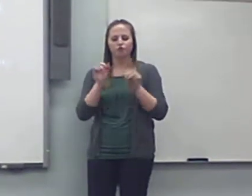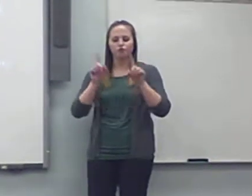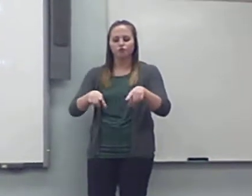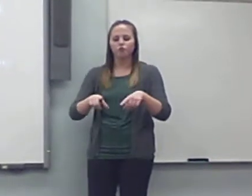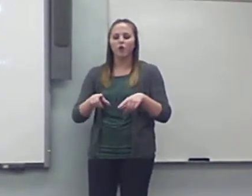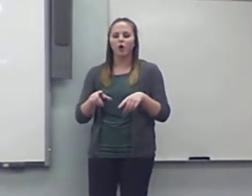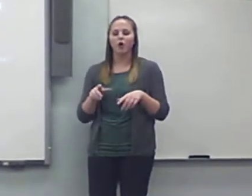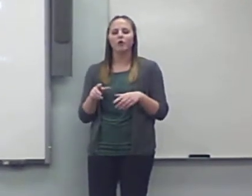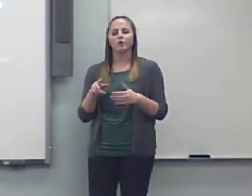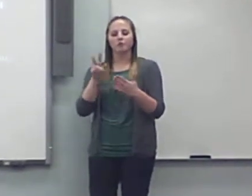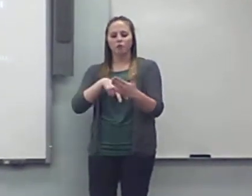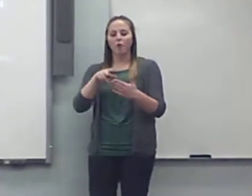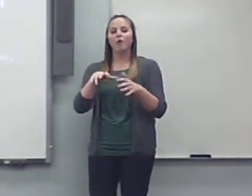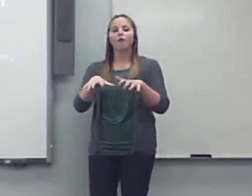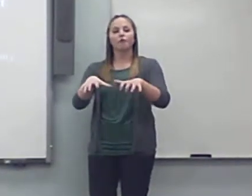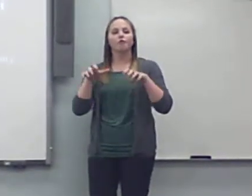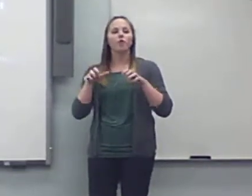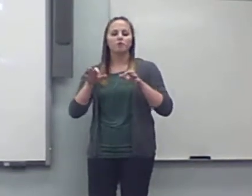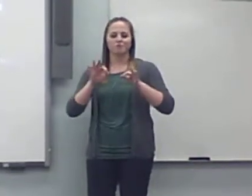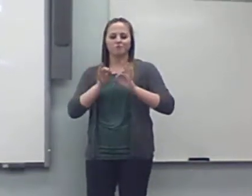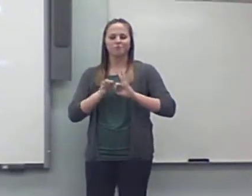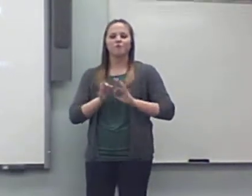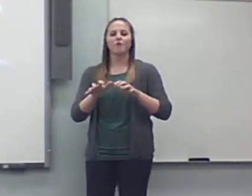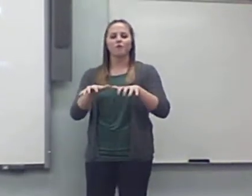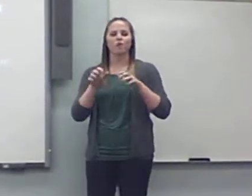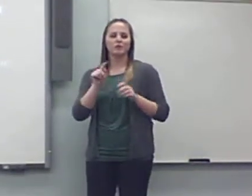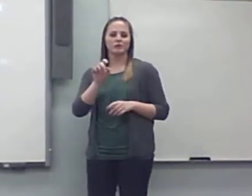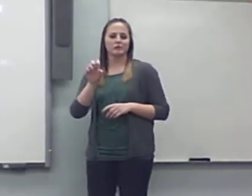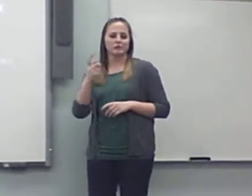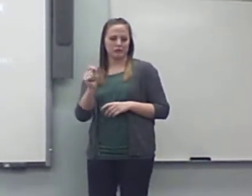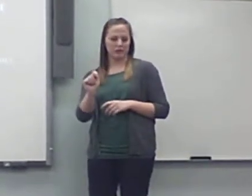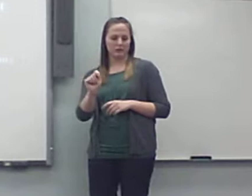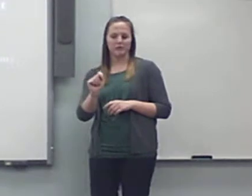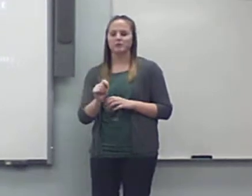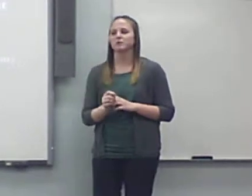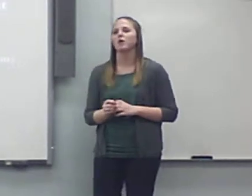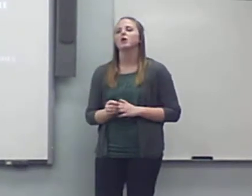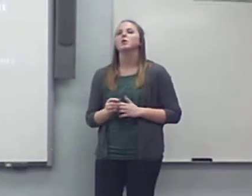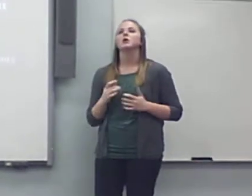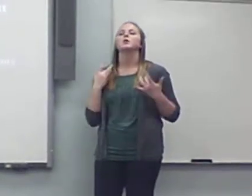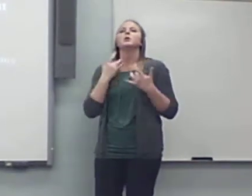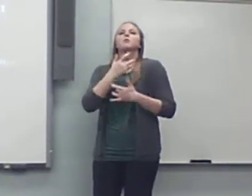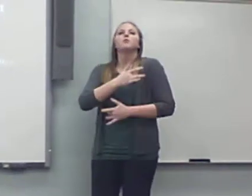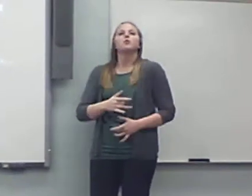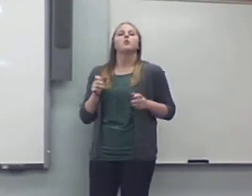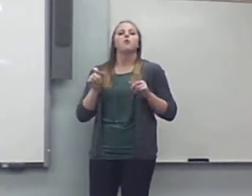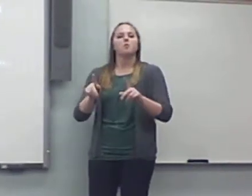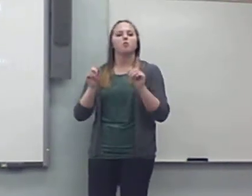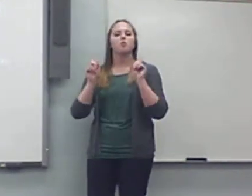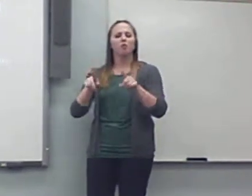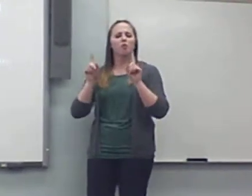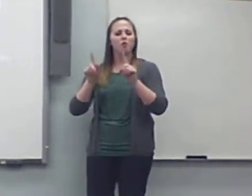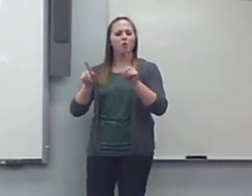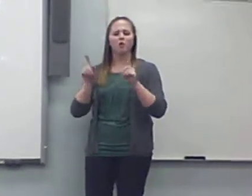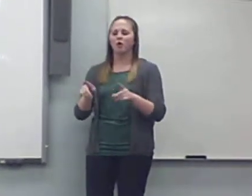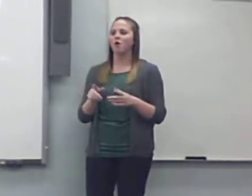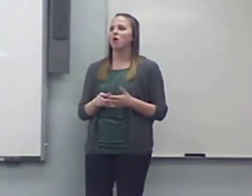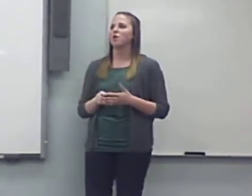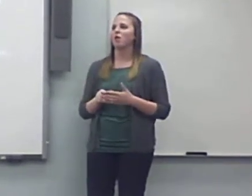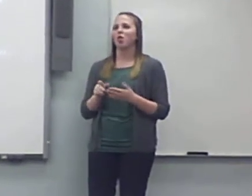that as a professional it's really challenged me in a lot of different ways, and I'm really appreciative of the opportunity. And they keep me really busy. We'll talk a little bit